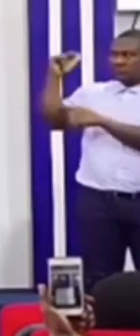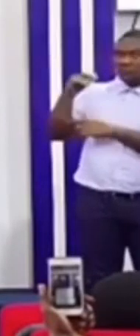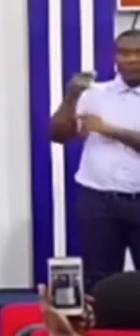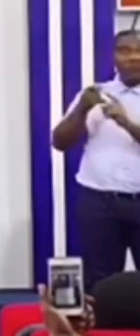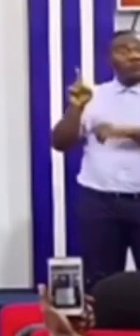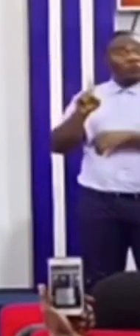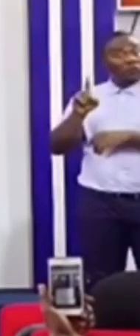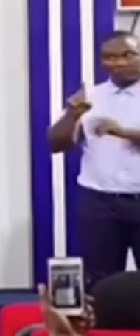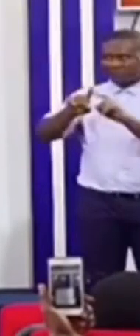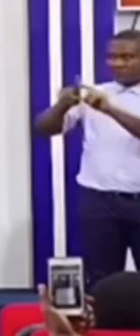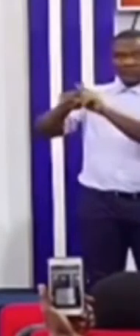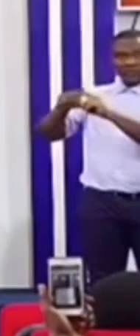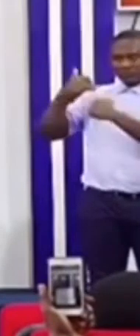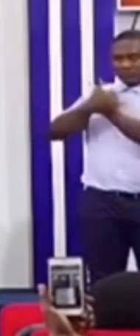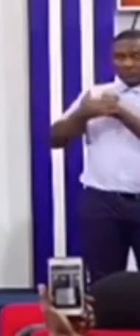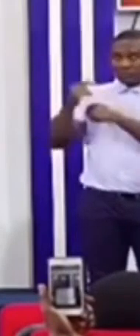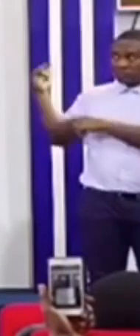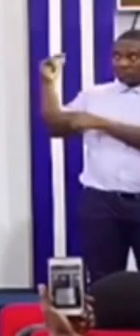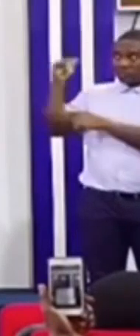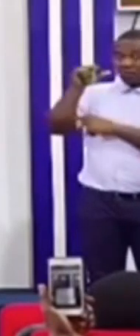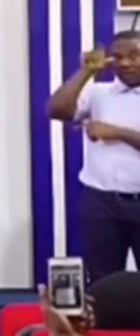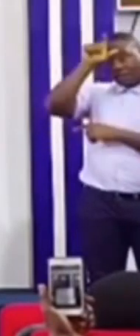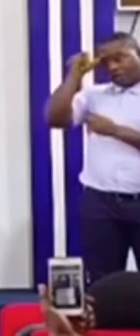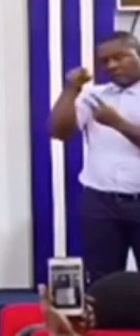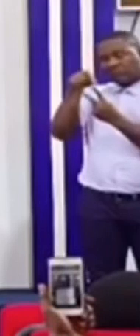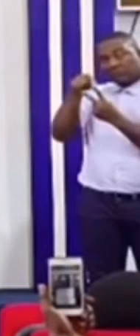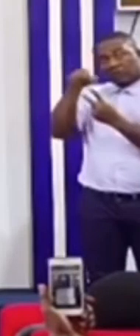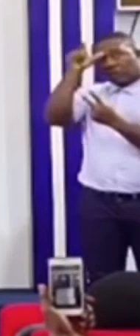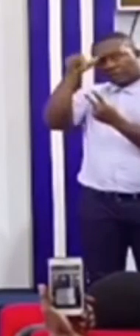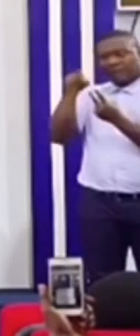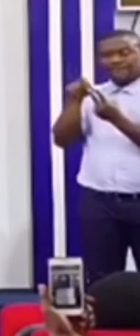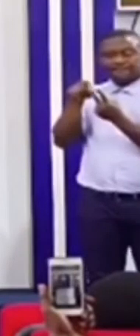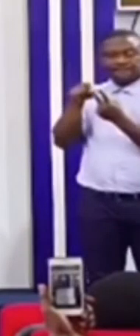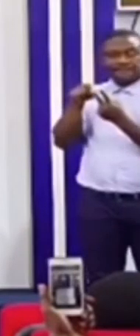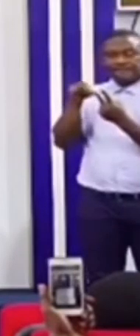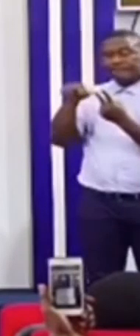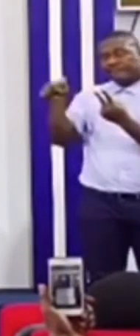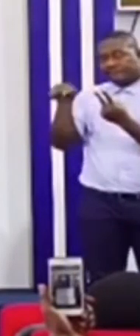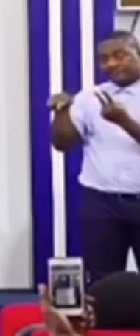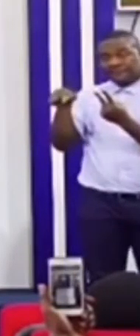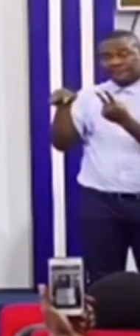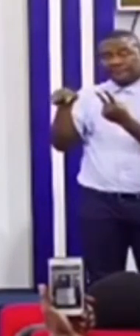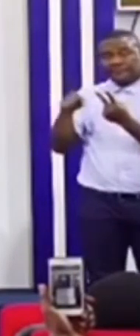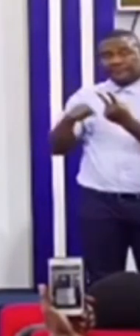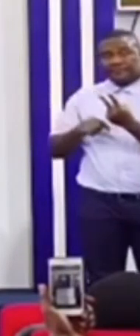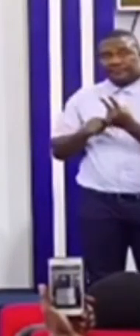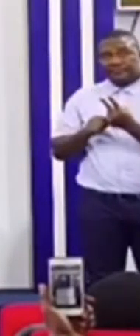the country, one from Turkey and the other from